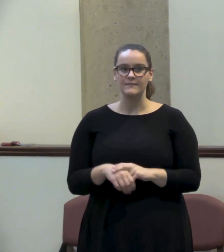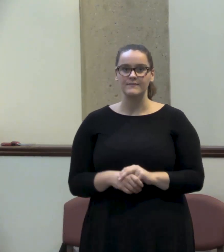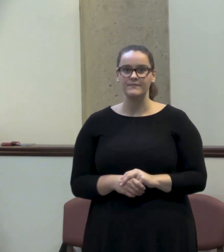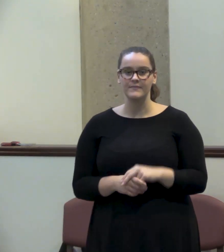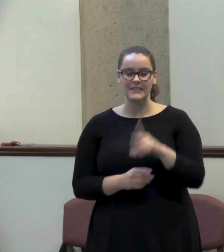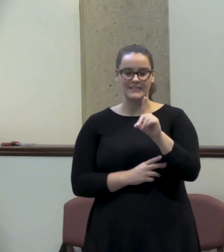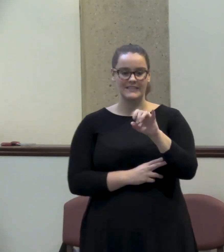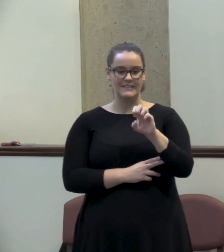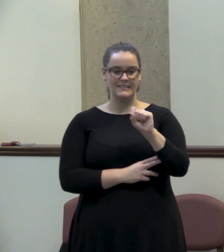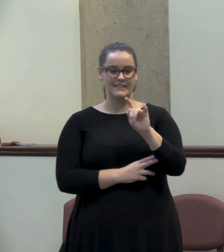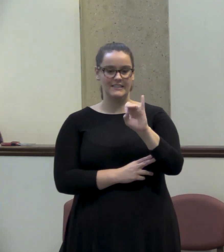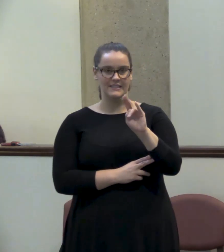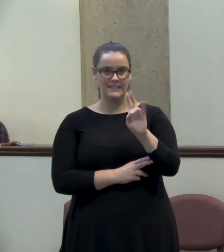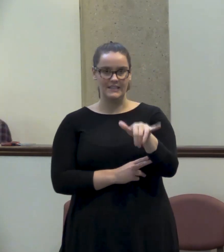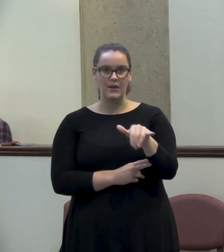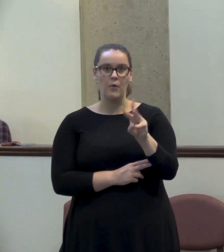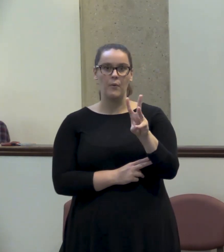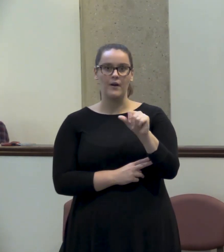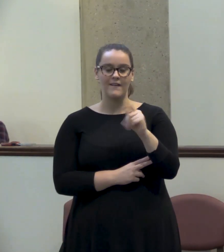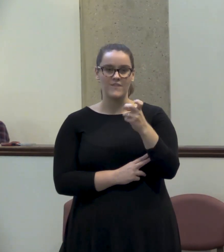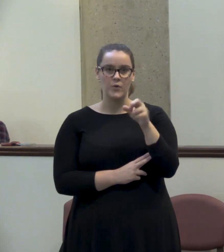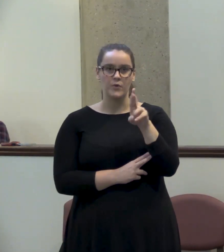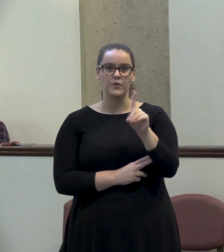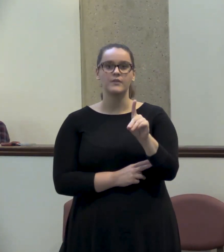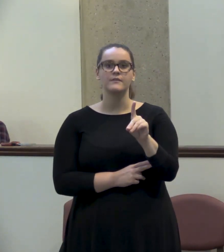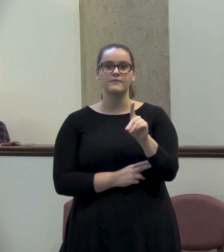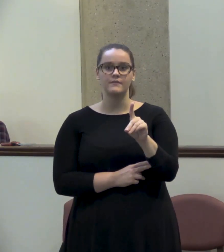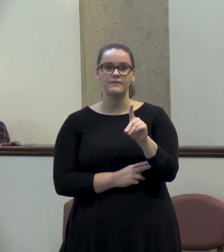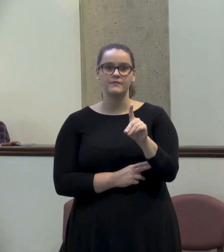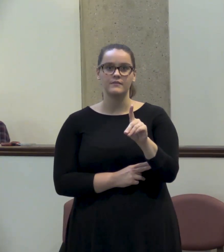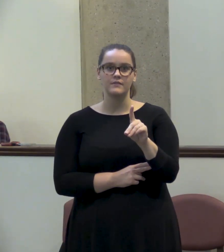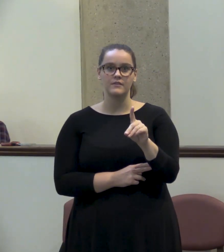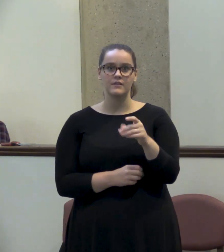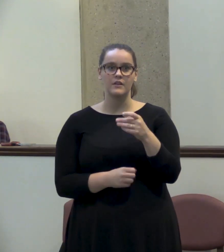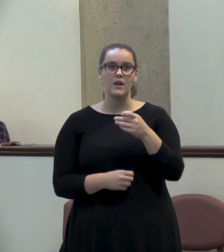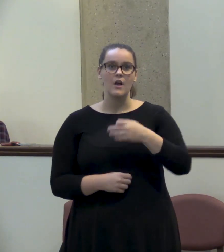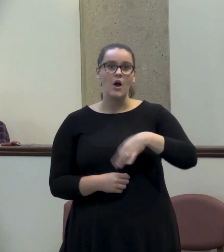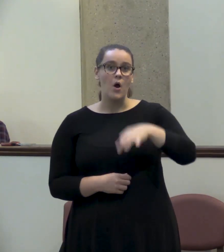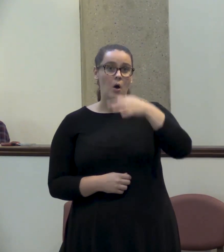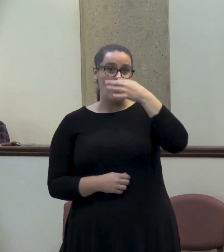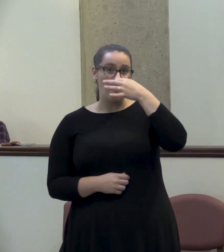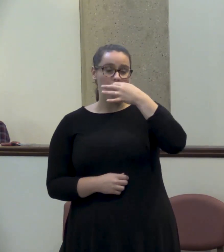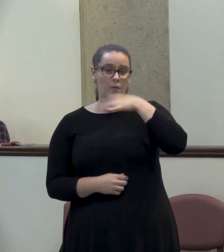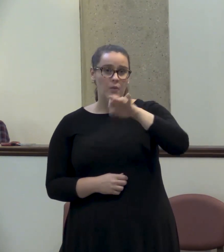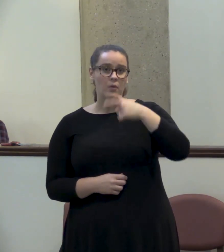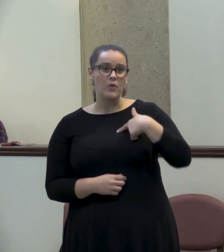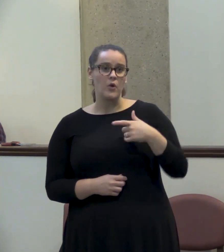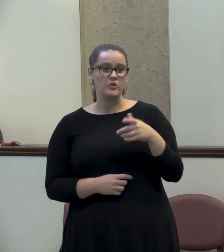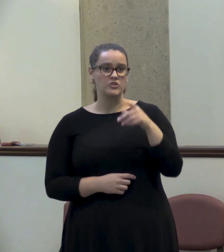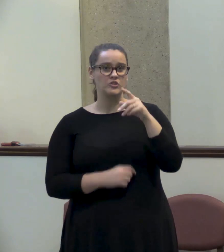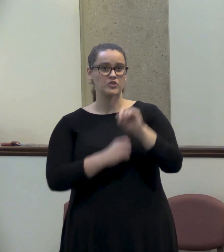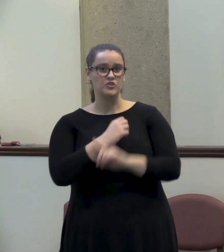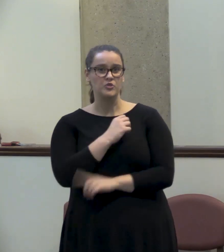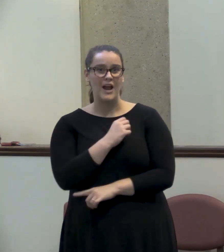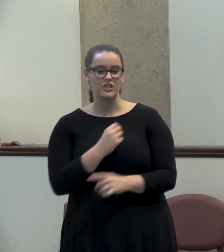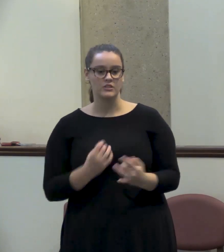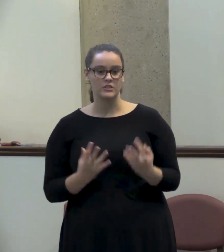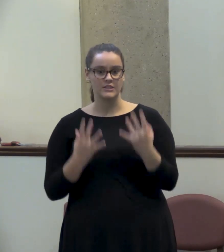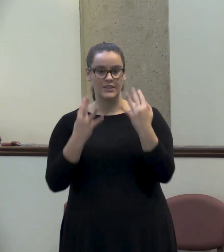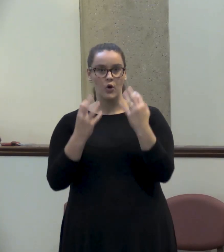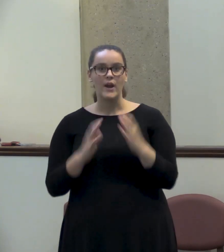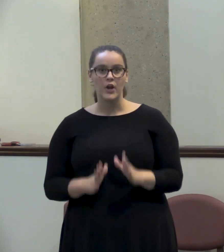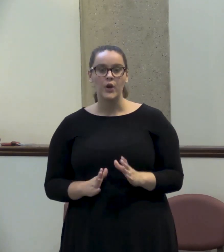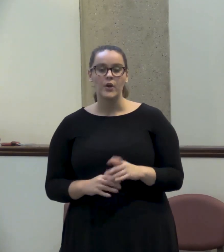Watford. Less than a mile from her high school and home, a local trash incinerator that would burn 4,000 tons of trash a day,